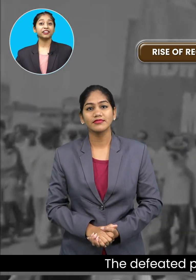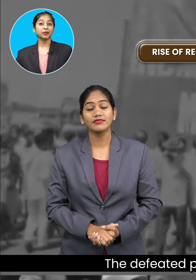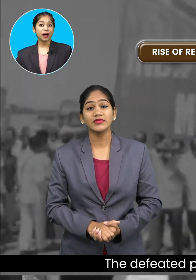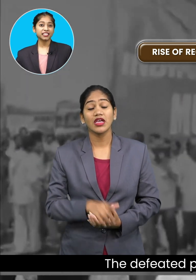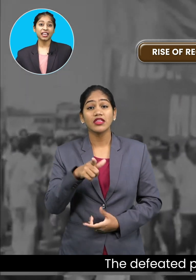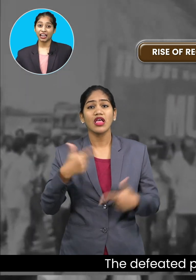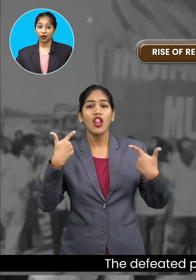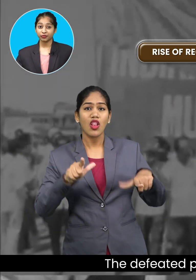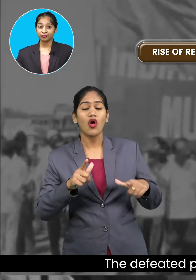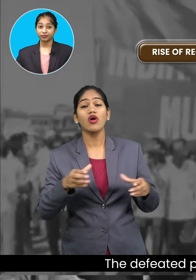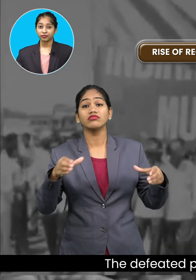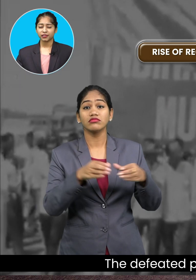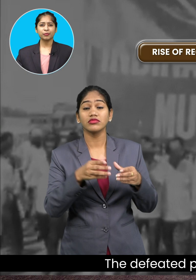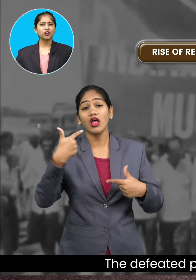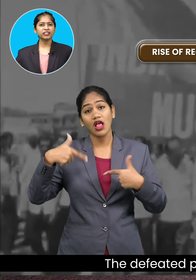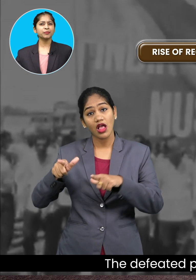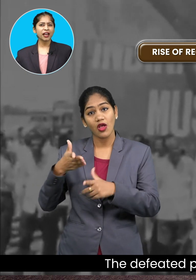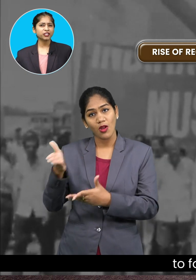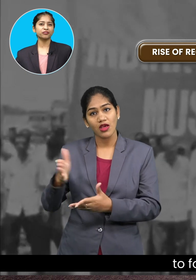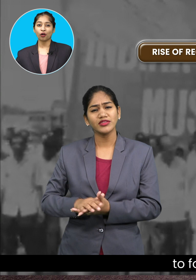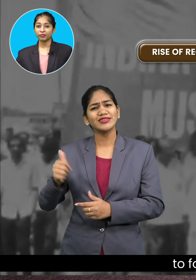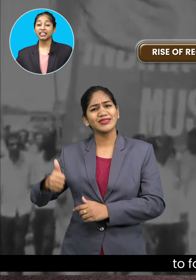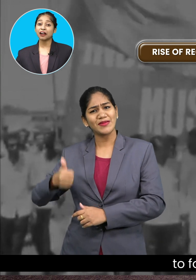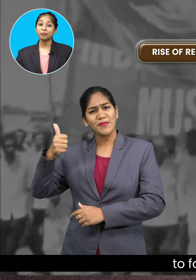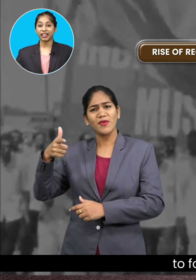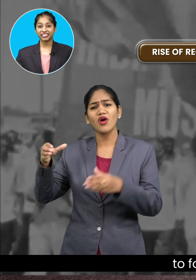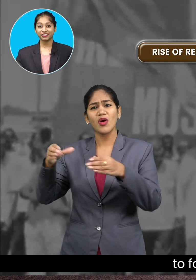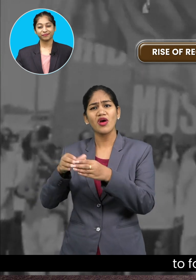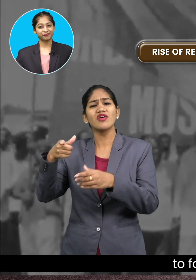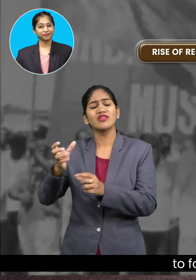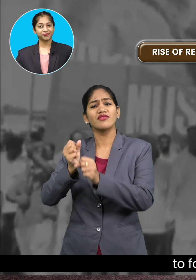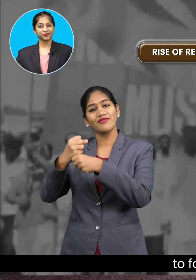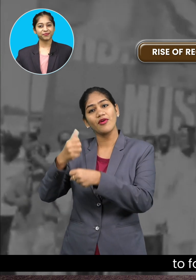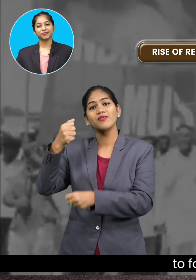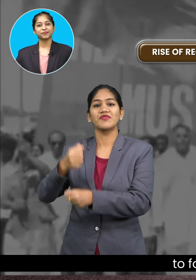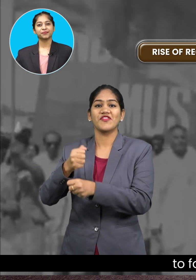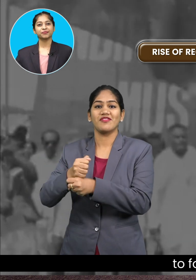The defeated party allowed the majority party to form the government.